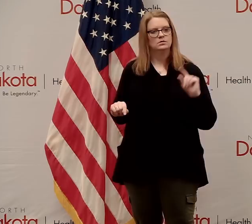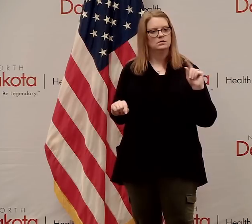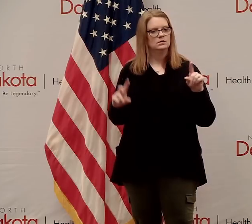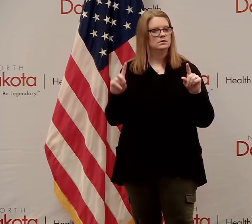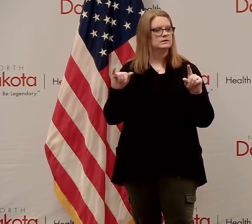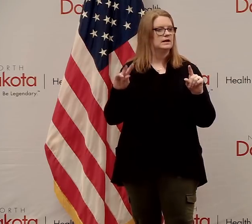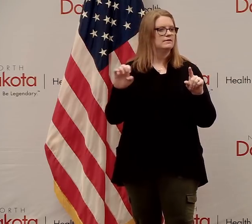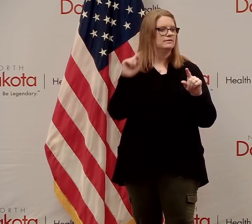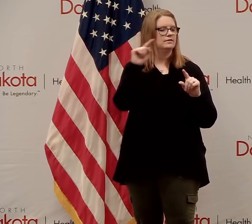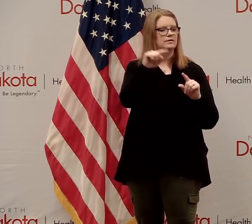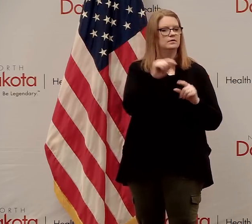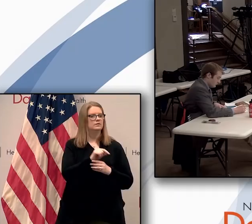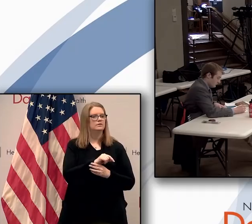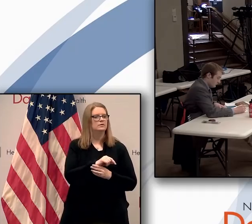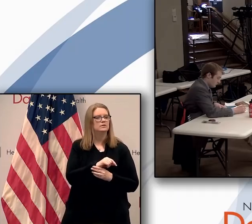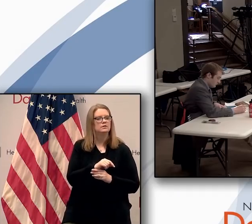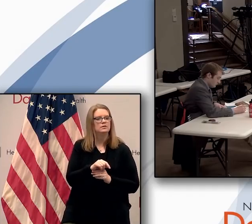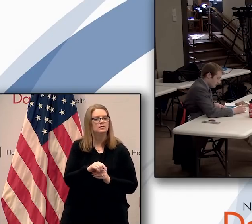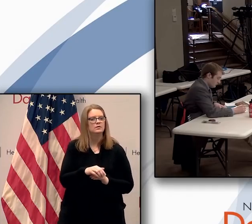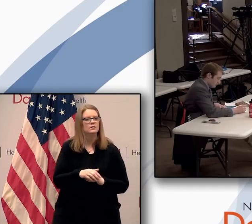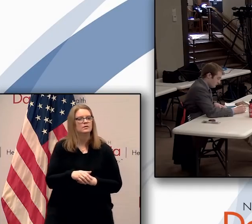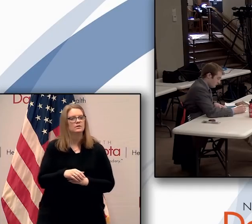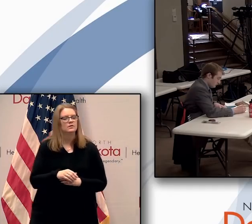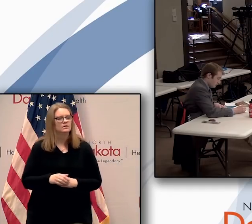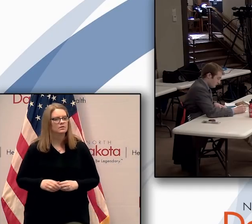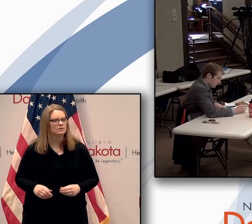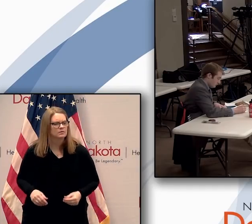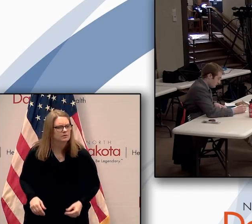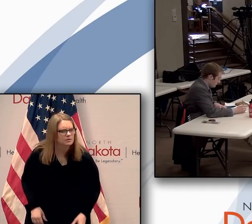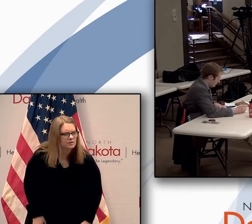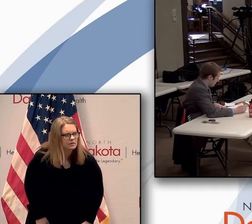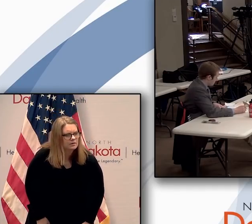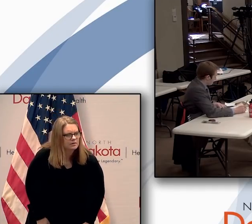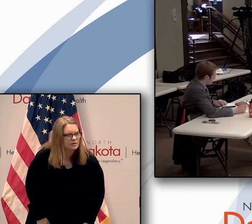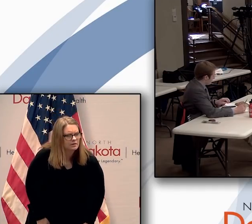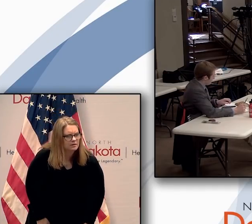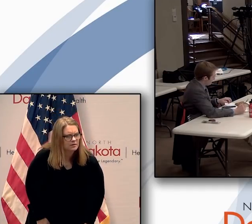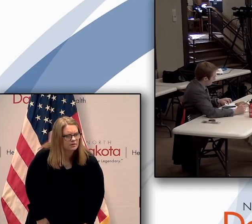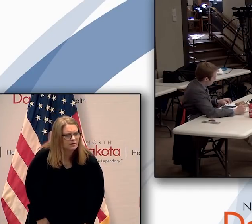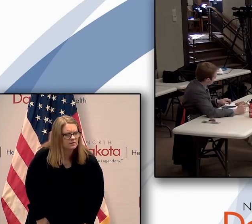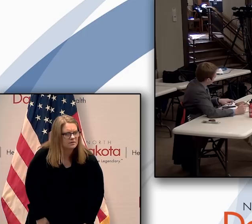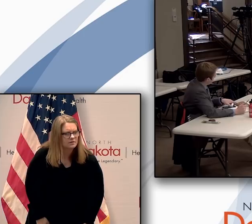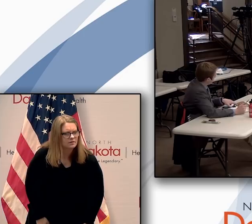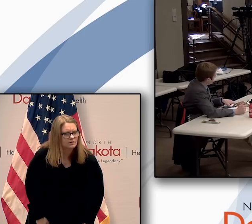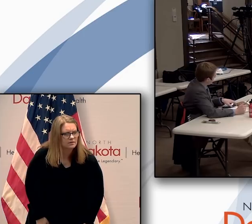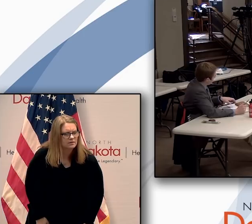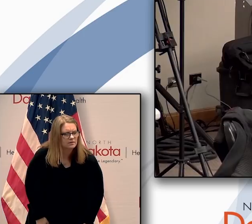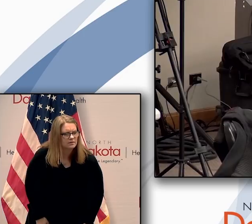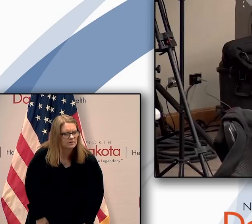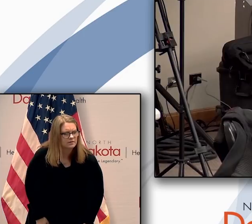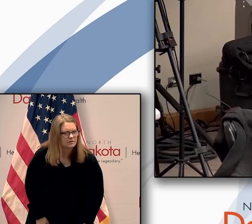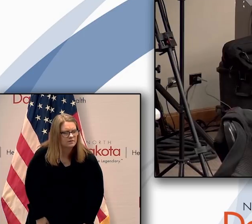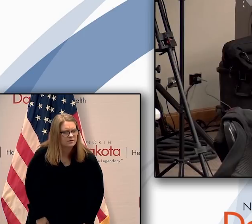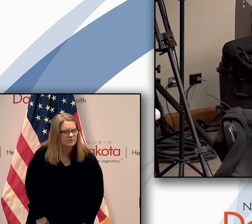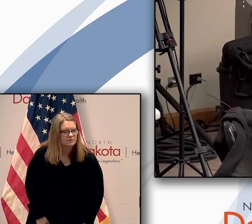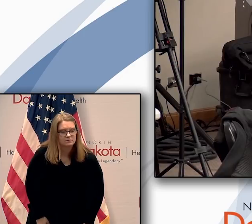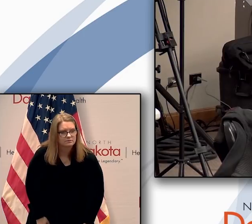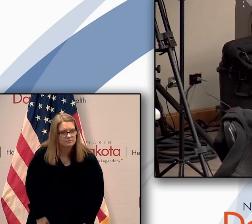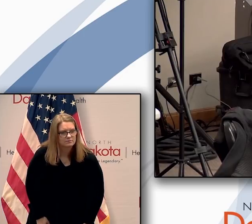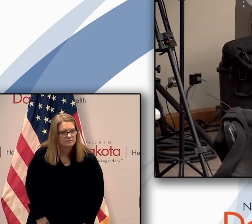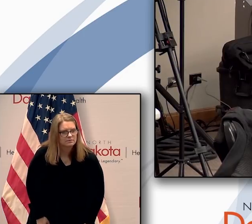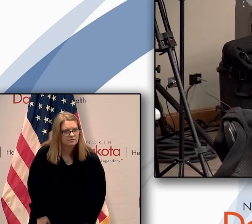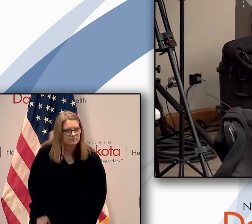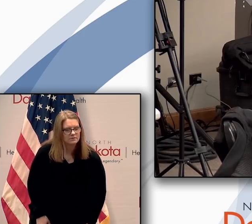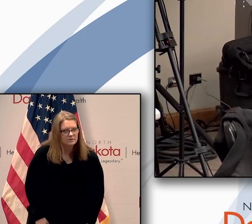Dave? About the mill donations, maybe a two-part question. A, was the mill approached